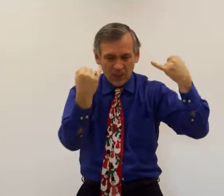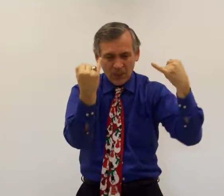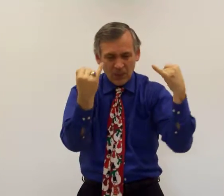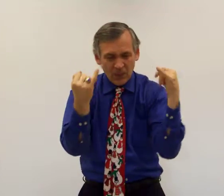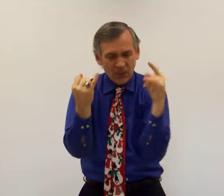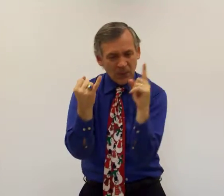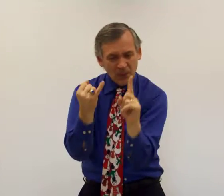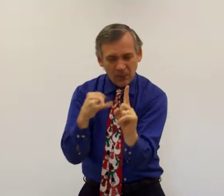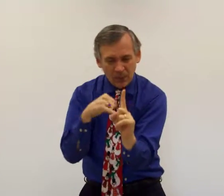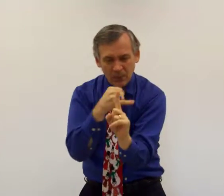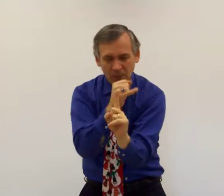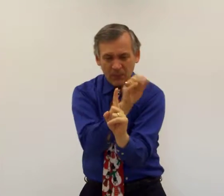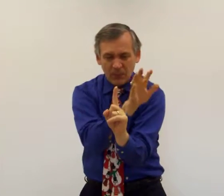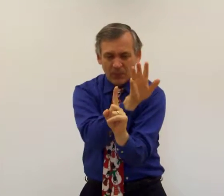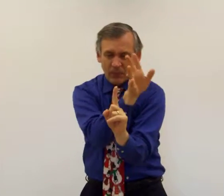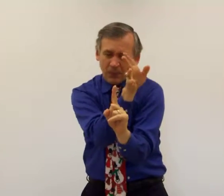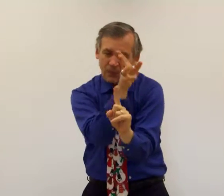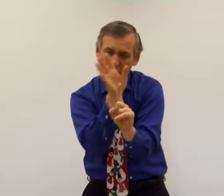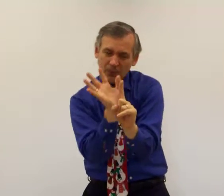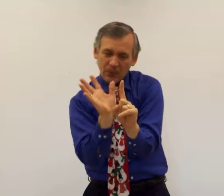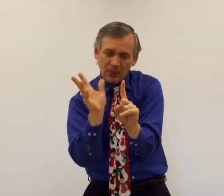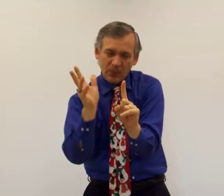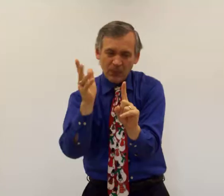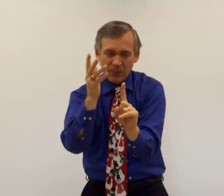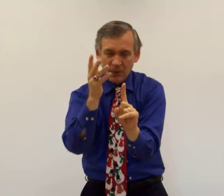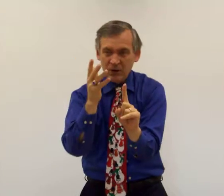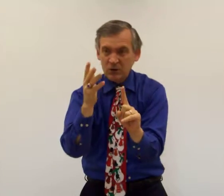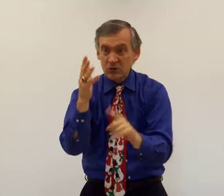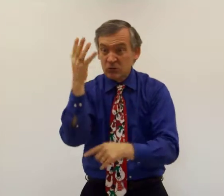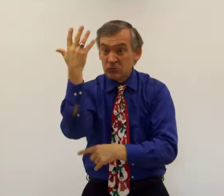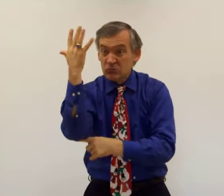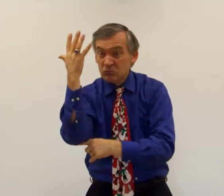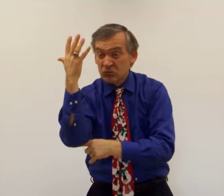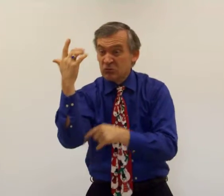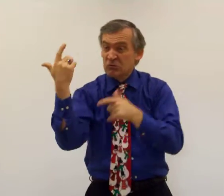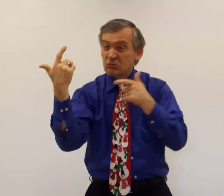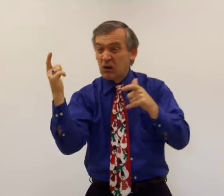Great oaks would bend their spreading branches over his head.